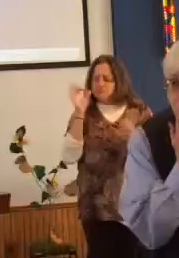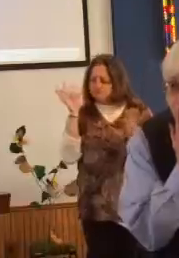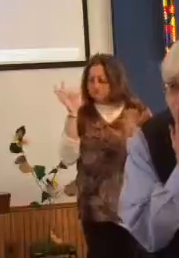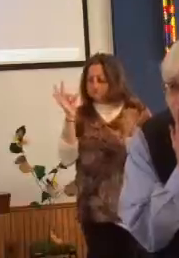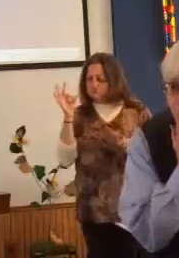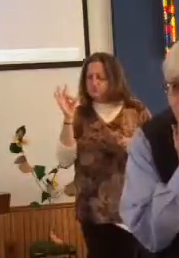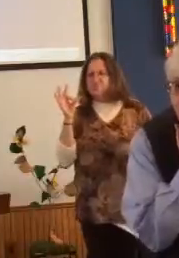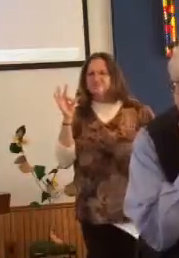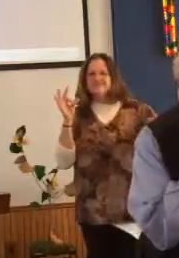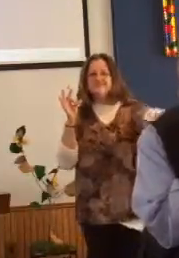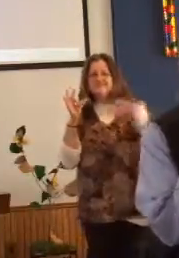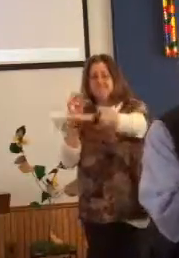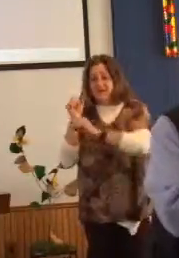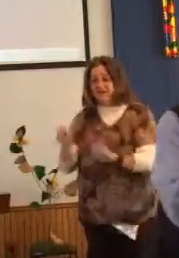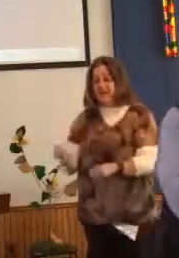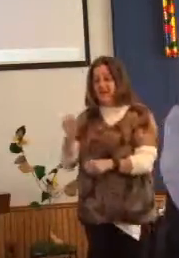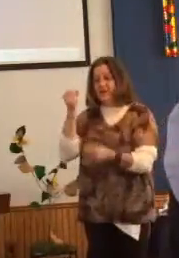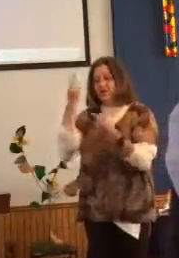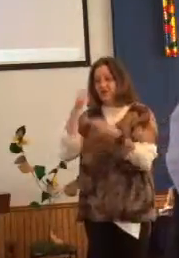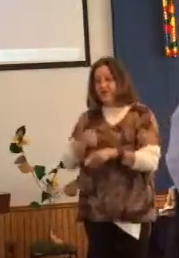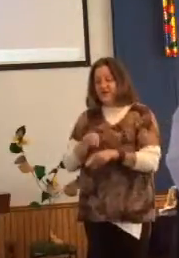on.